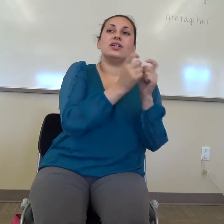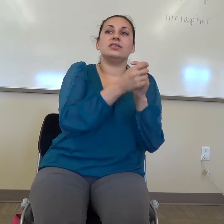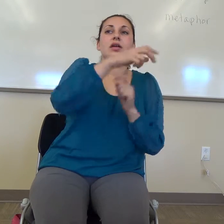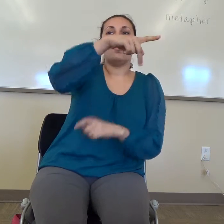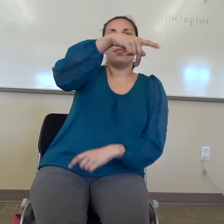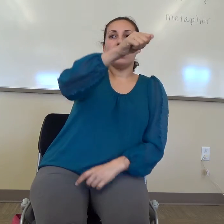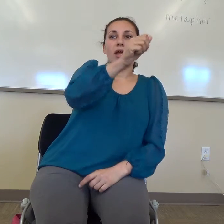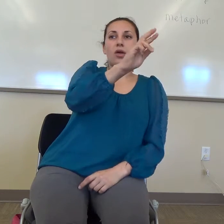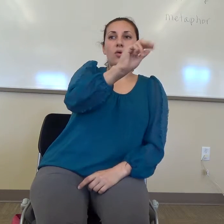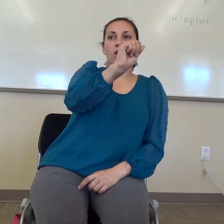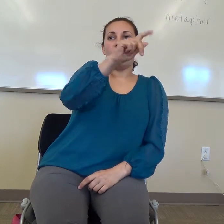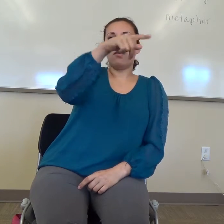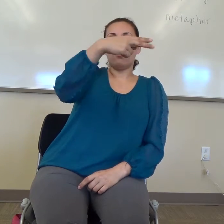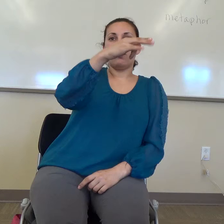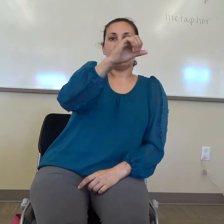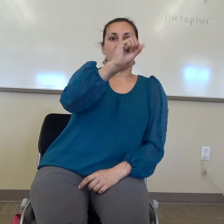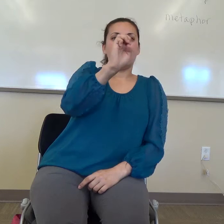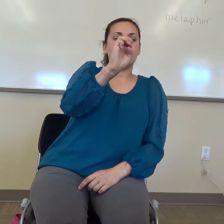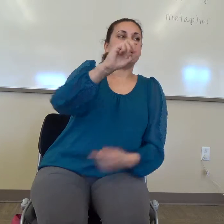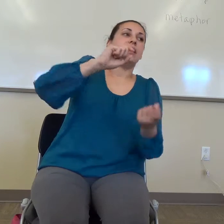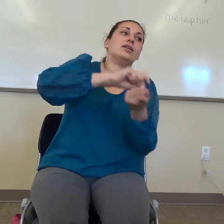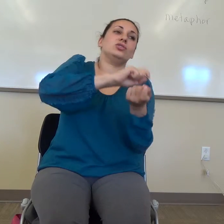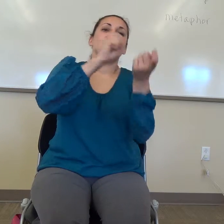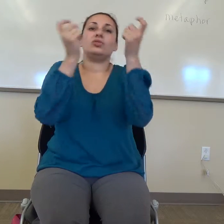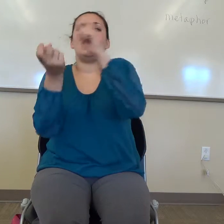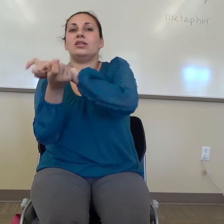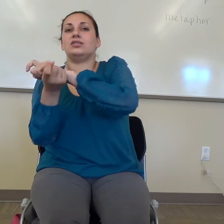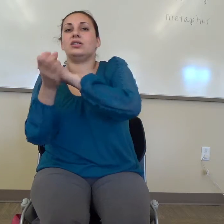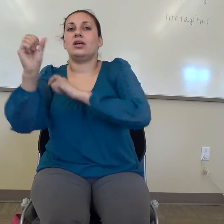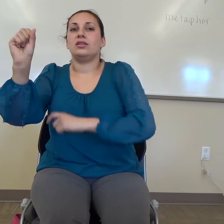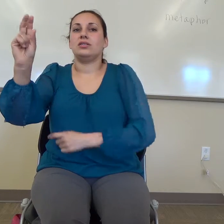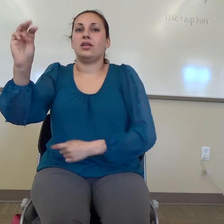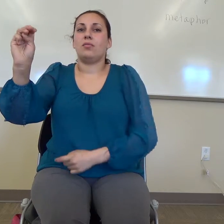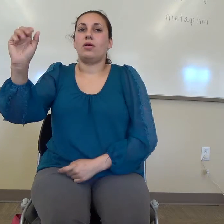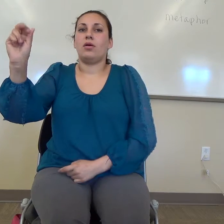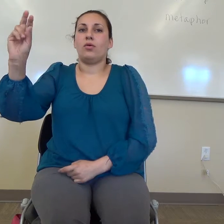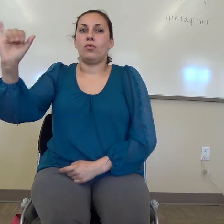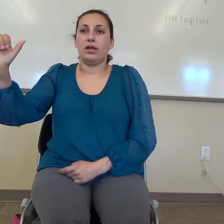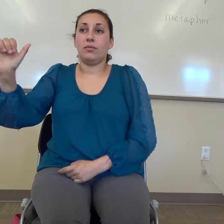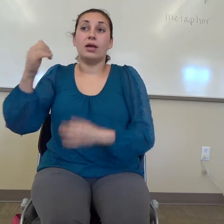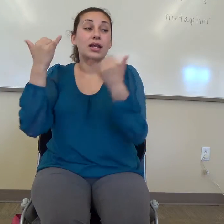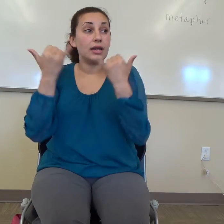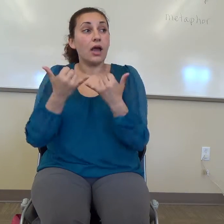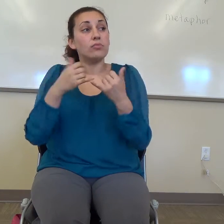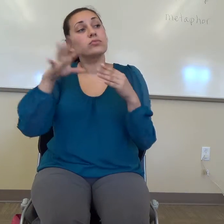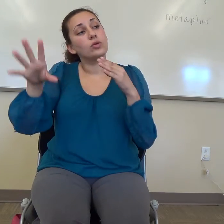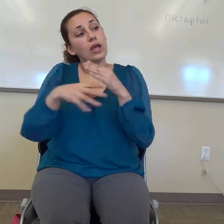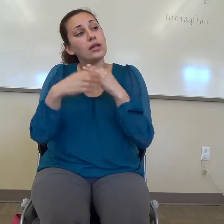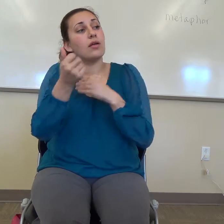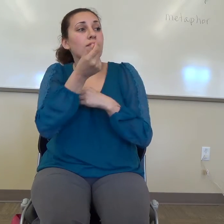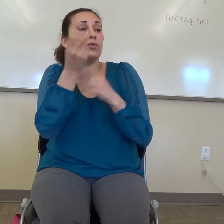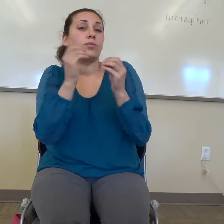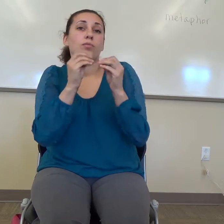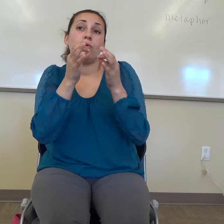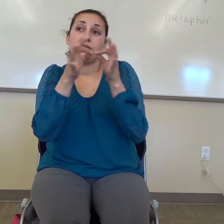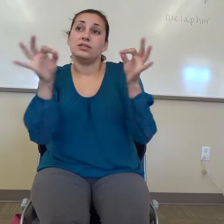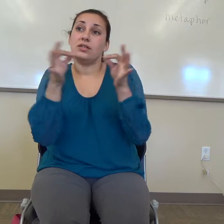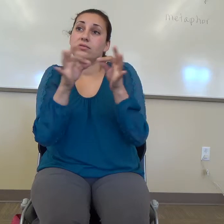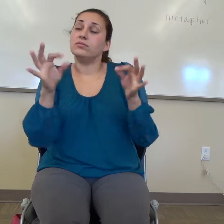been doing, but now you can get a little longer if you want. Summaries